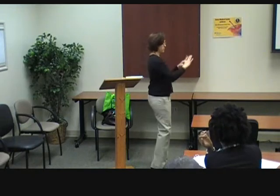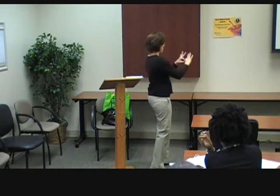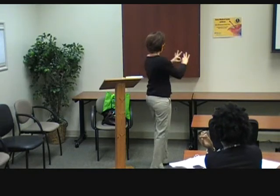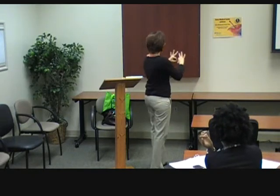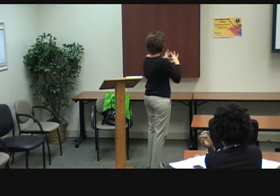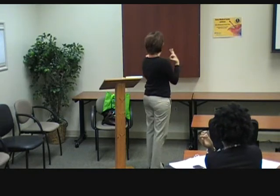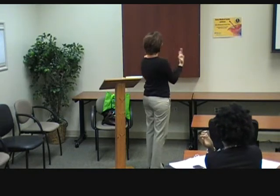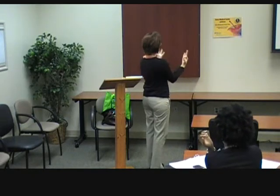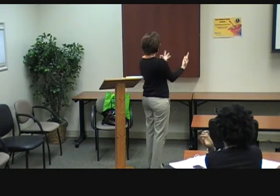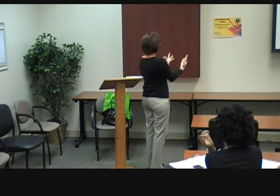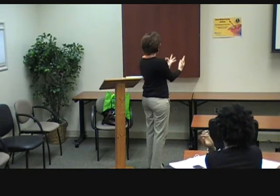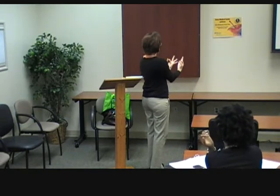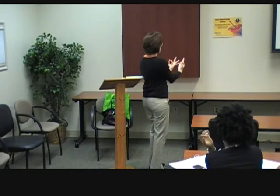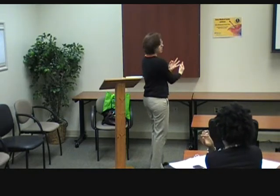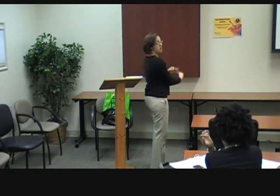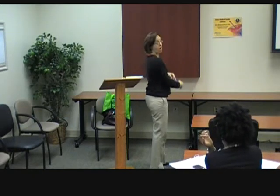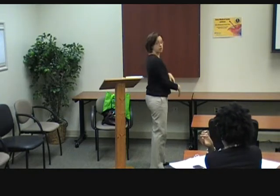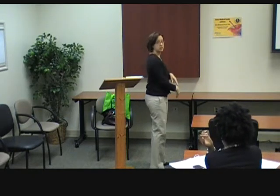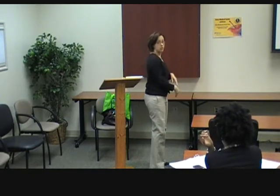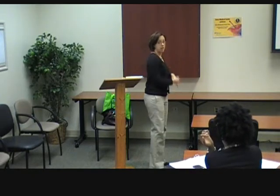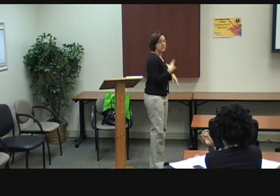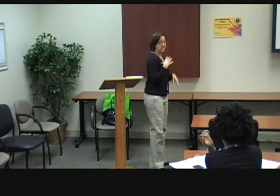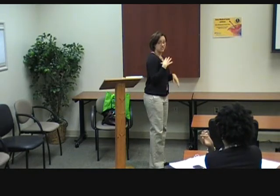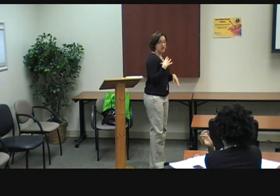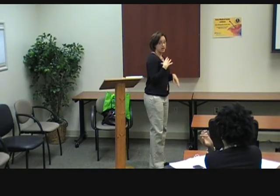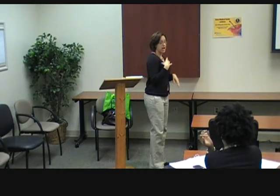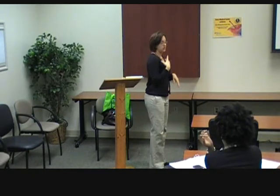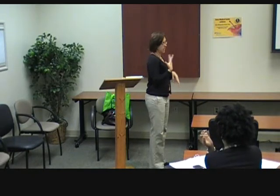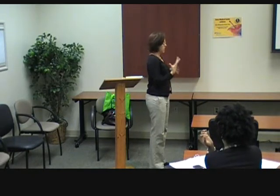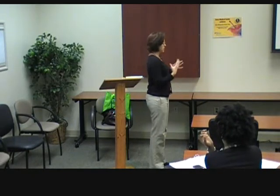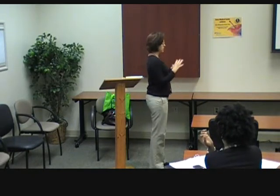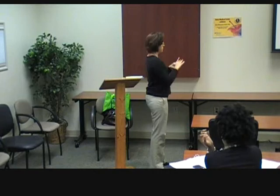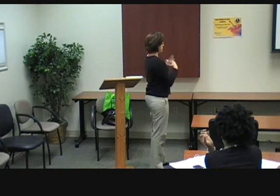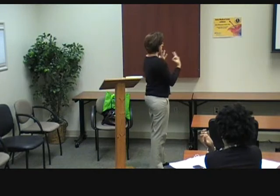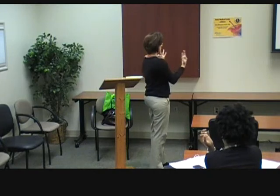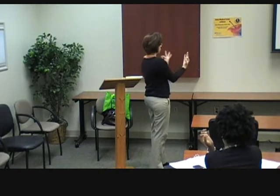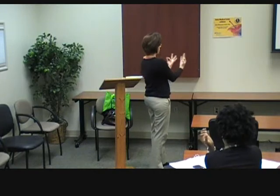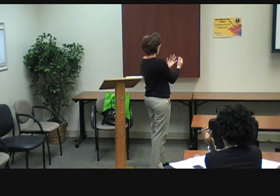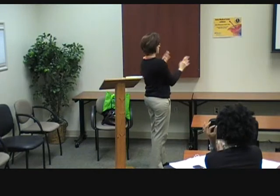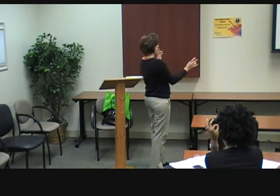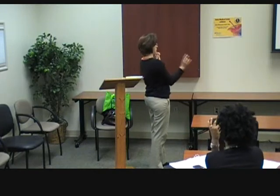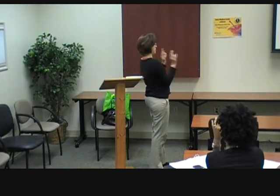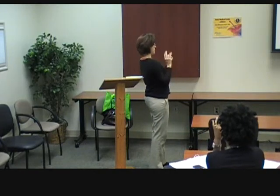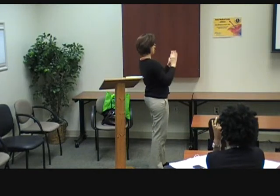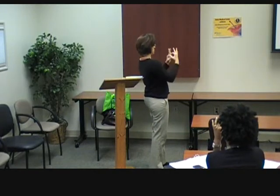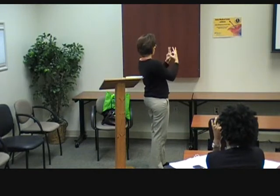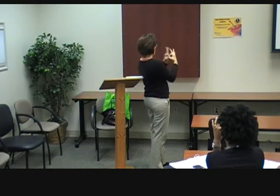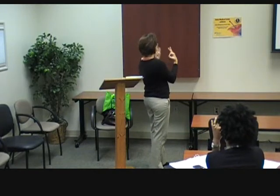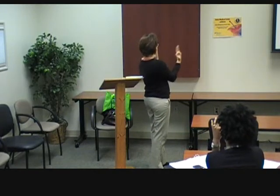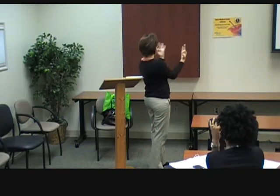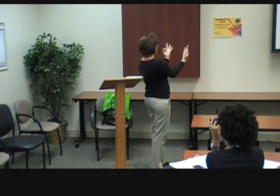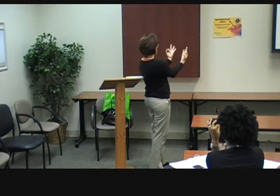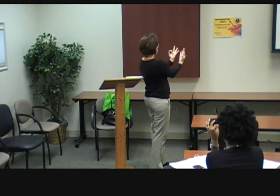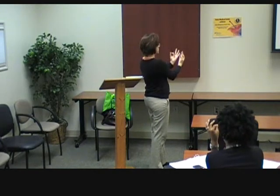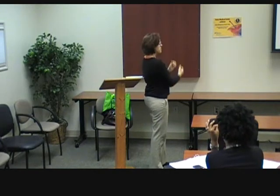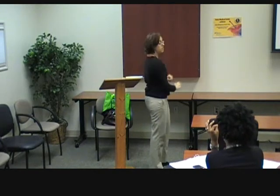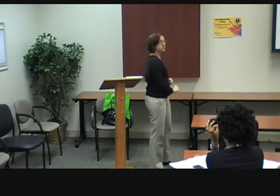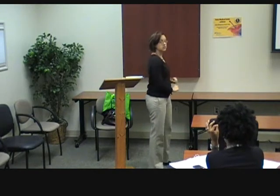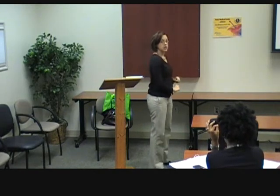for me to do this? For me, Family. that's just me. That's fine. I can be like that too. I have to stand. Family. Yeah, if I was behind,